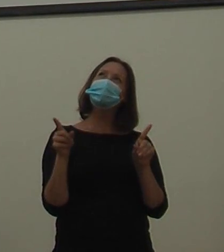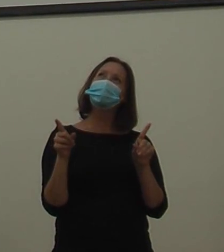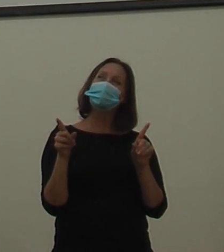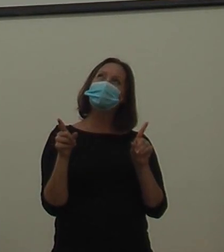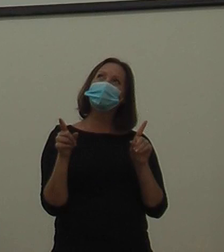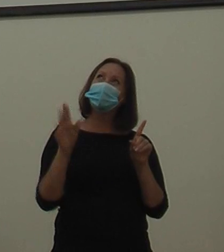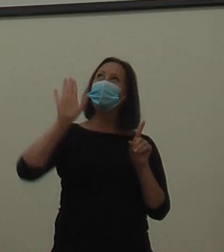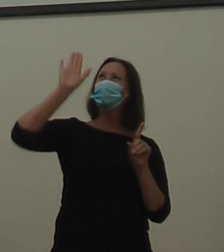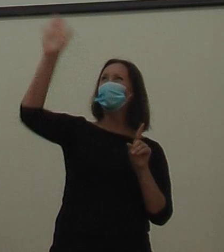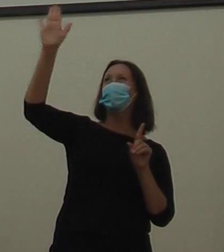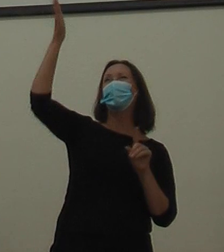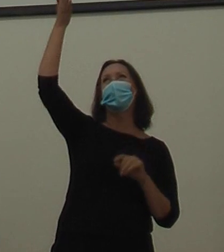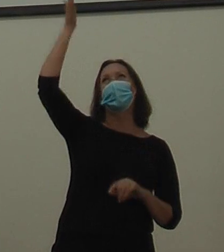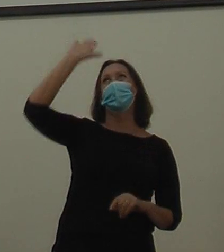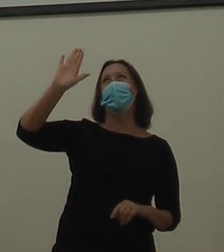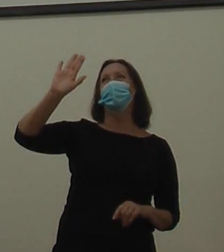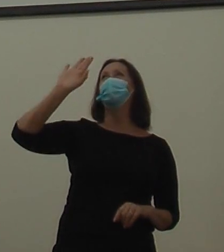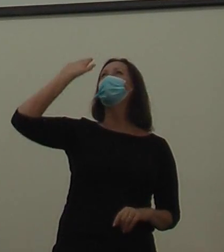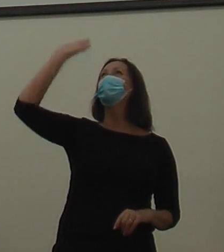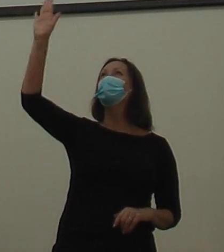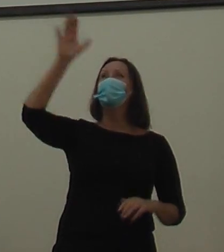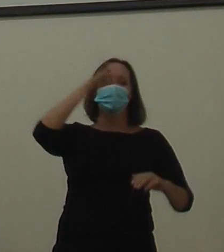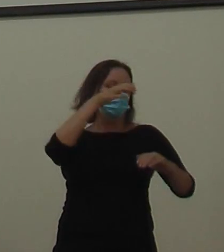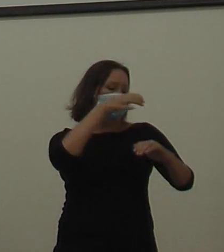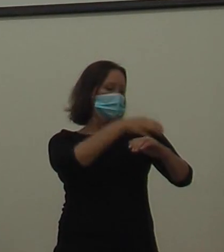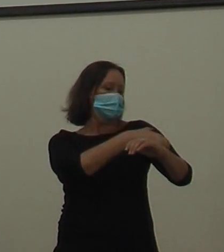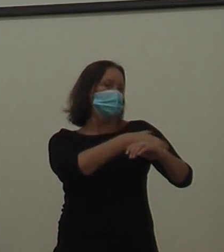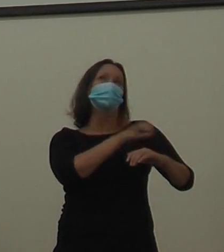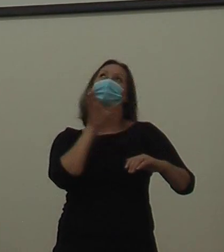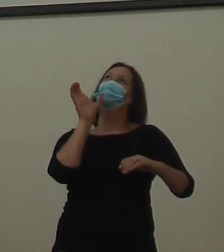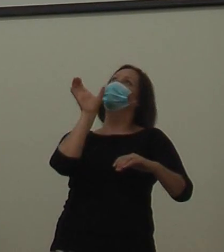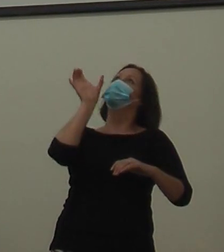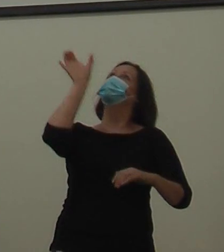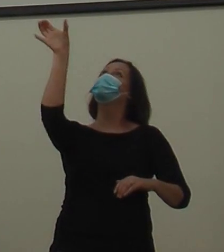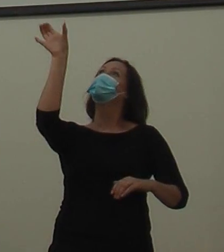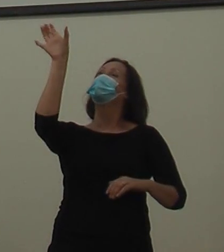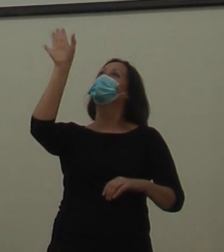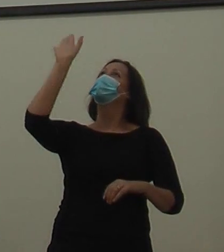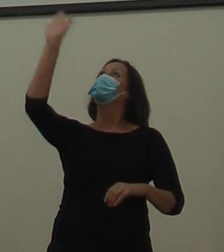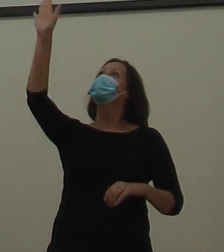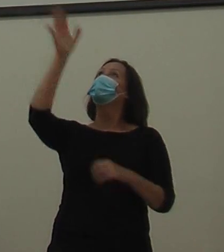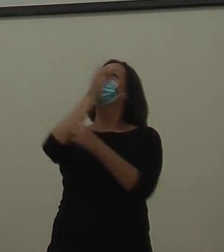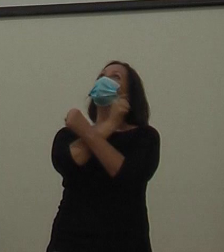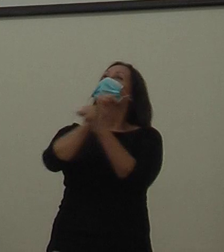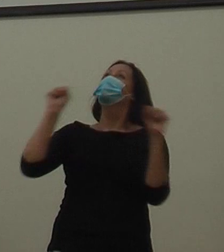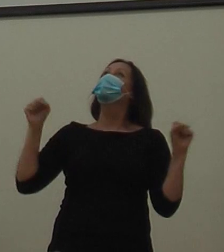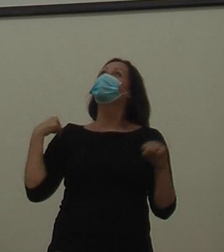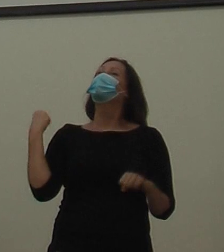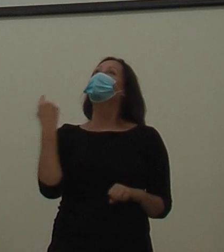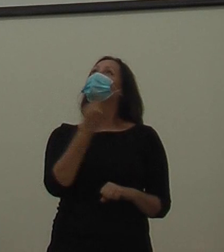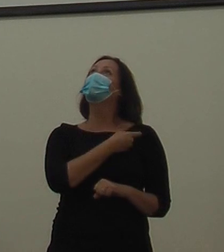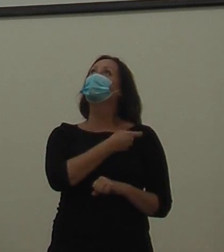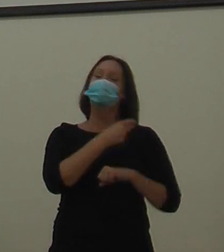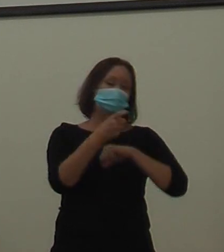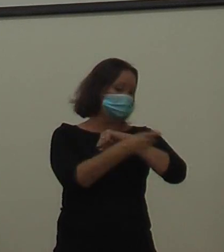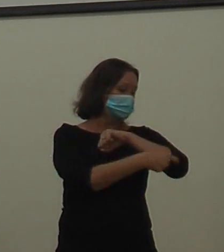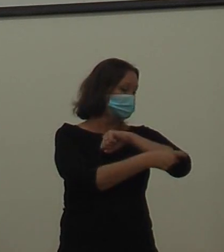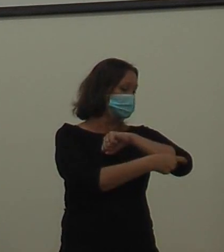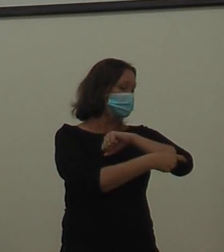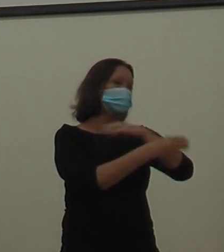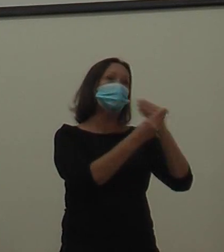are God that has the power in your hand to deliver us out of all temptations as